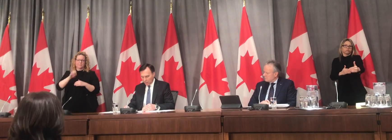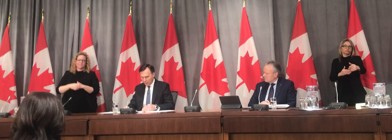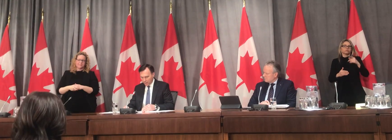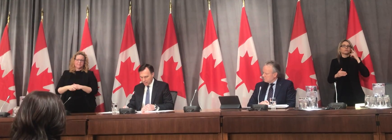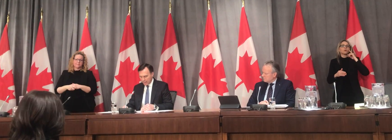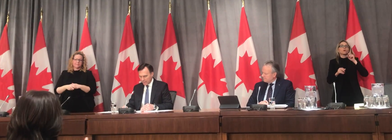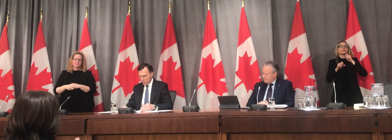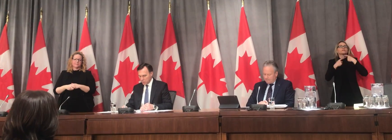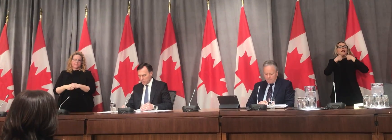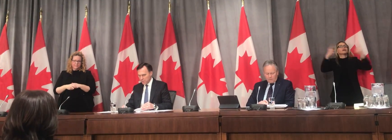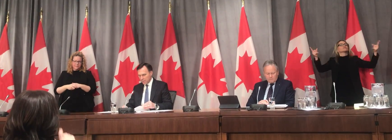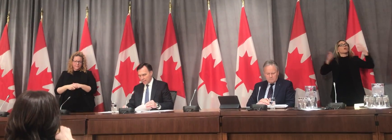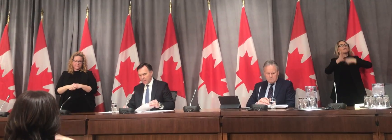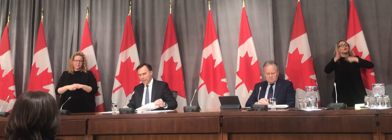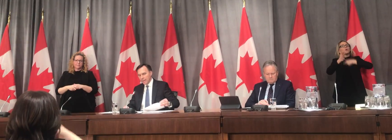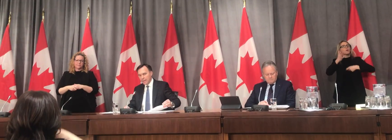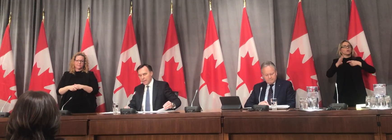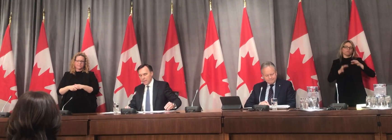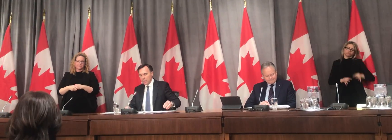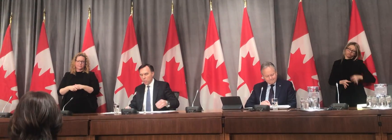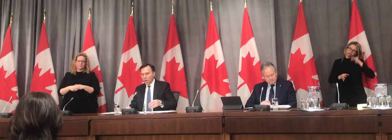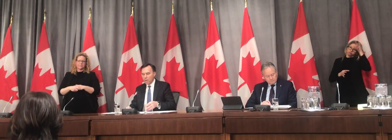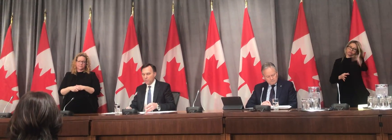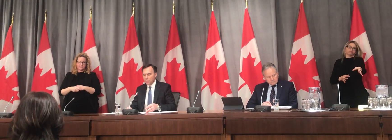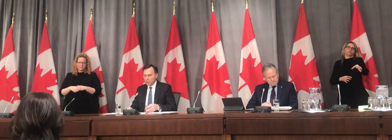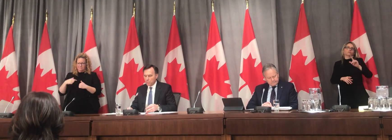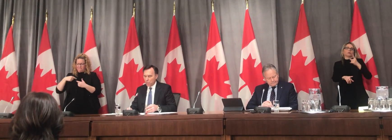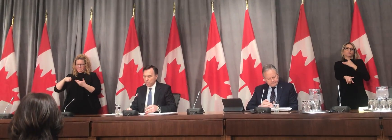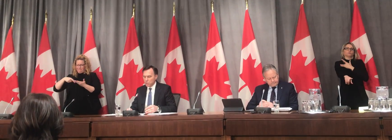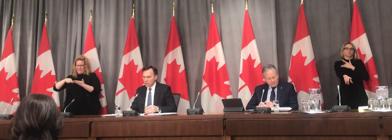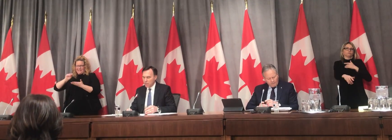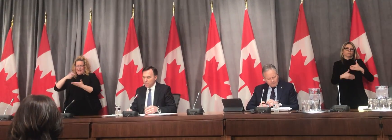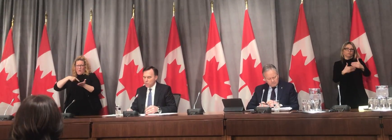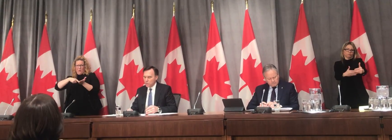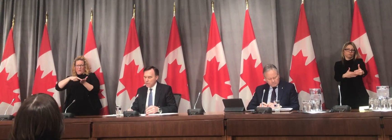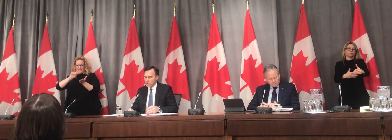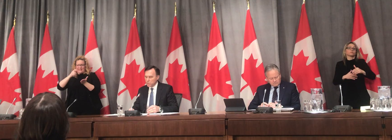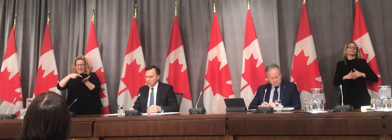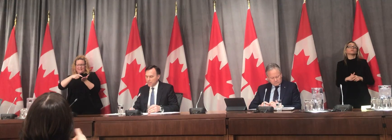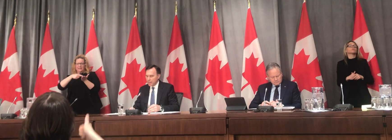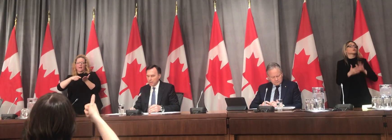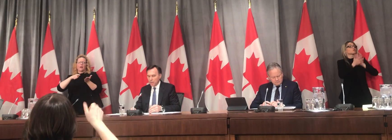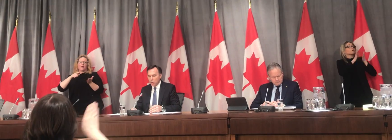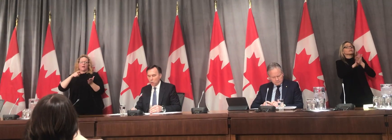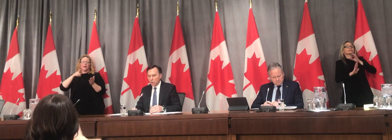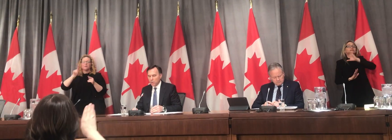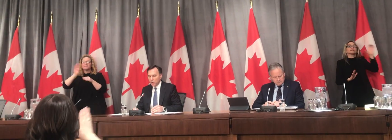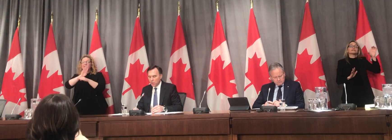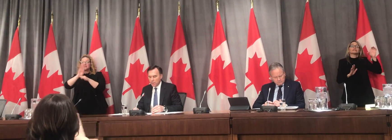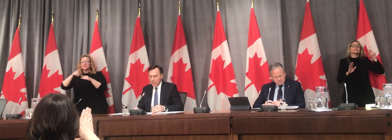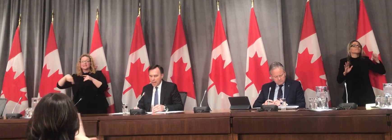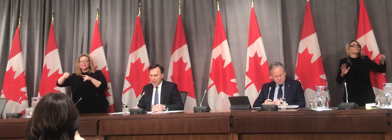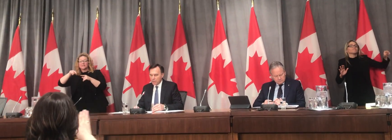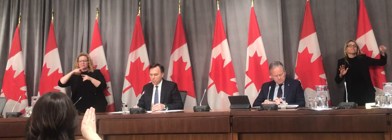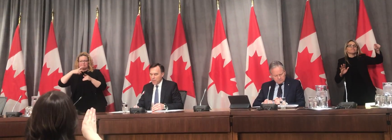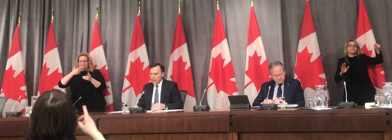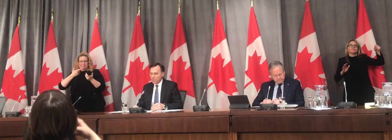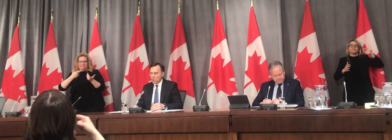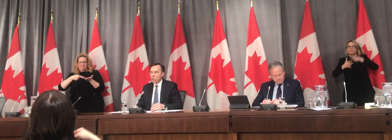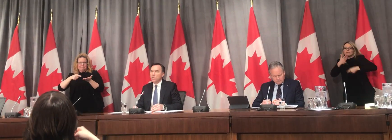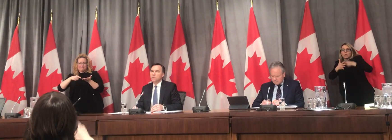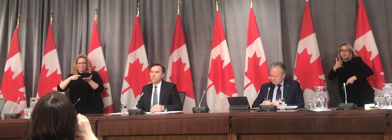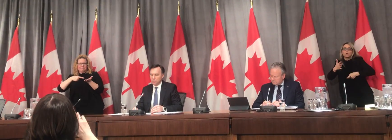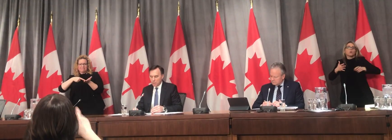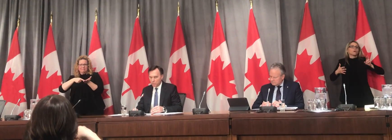des particuliers et les entreprises canadiennes qui doivent de l'impôt sur le revenu des sociétés n'auront que le